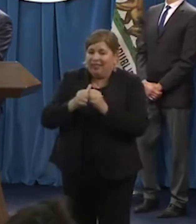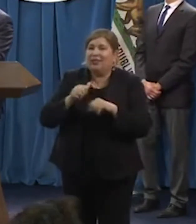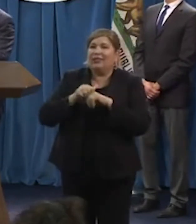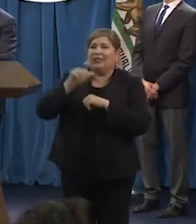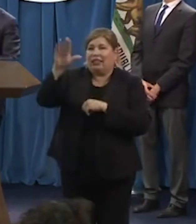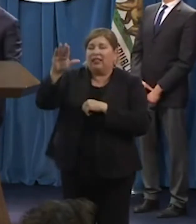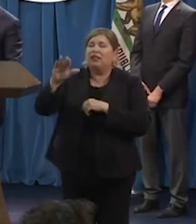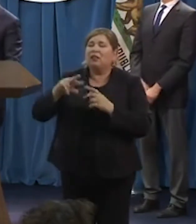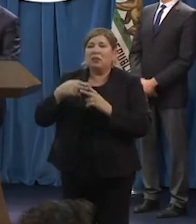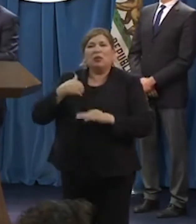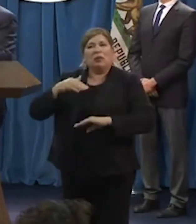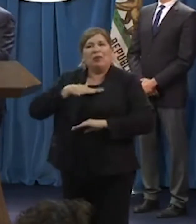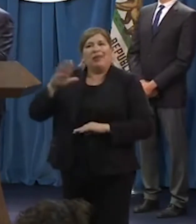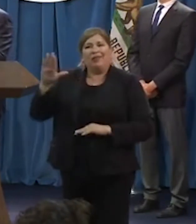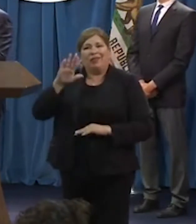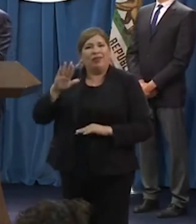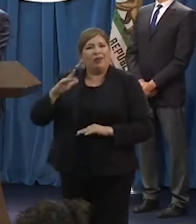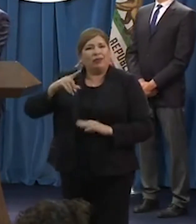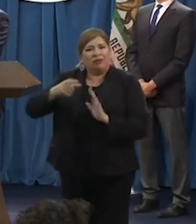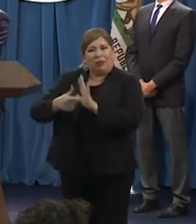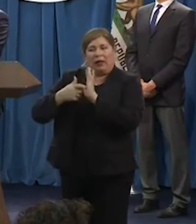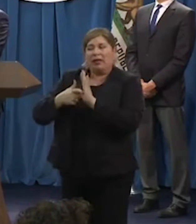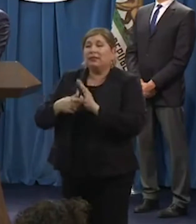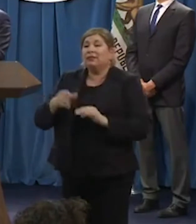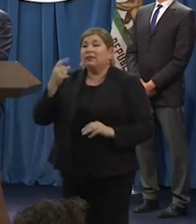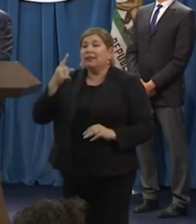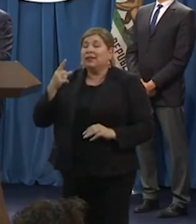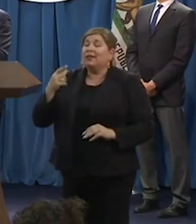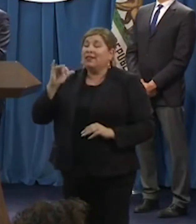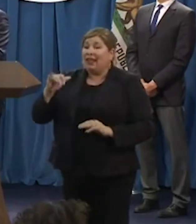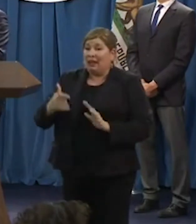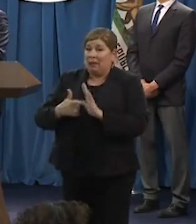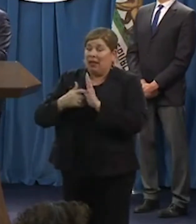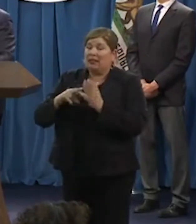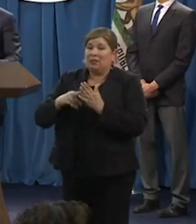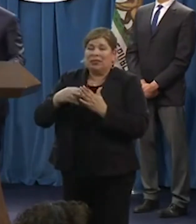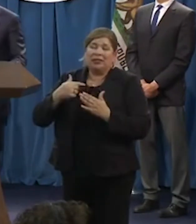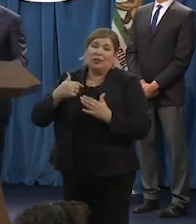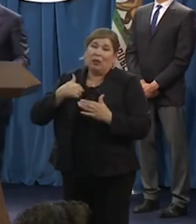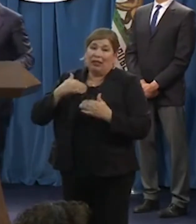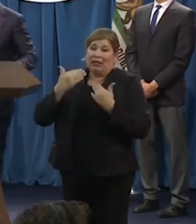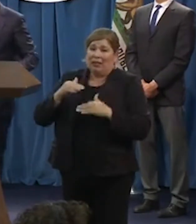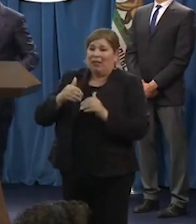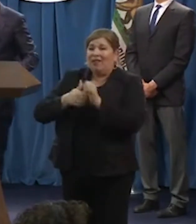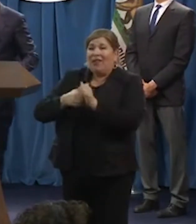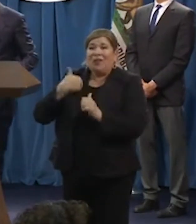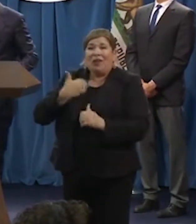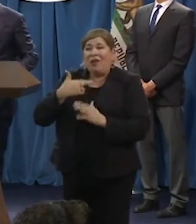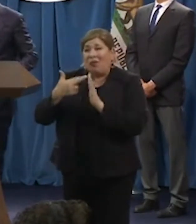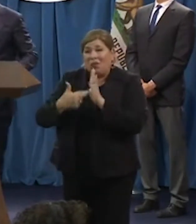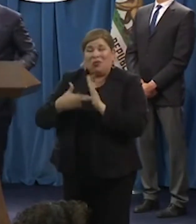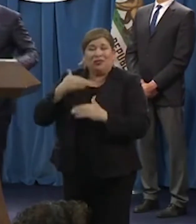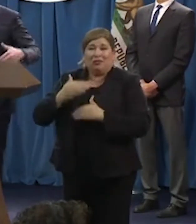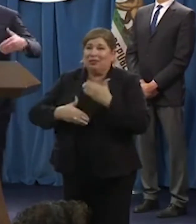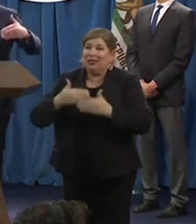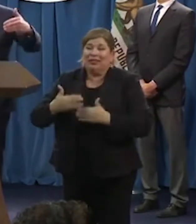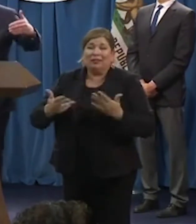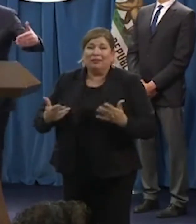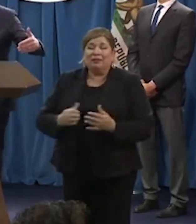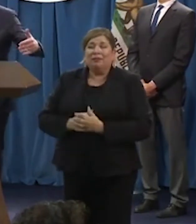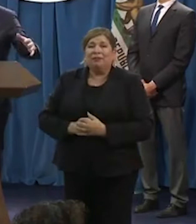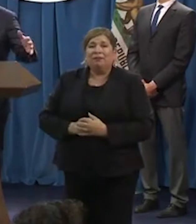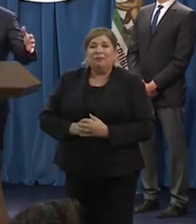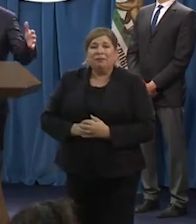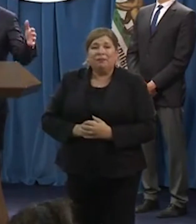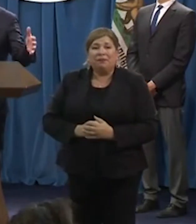limited by the protocols and procedures that are in place. And that's why I want to say again, our intention, giving you a sense of